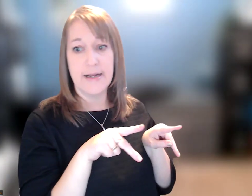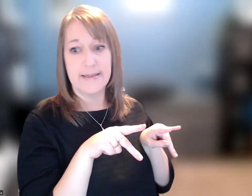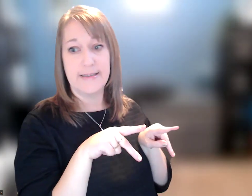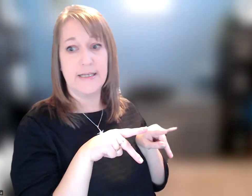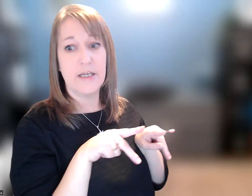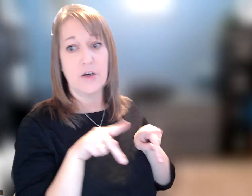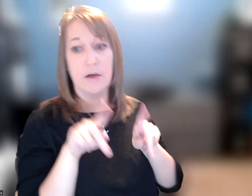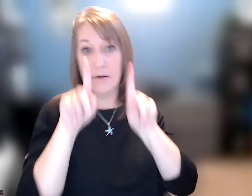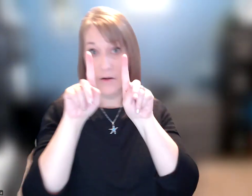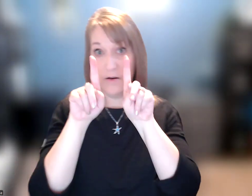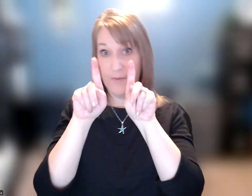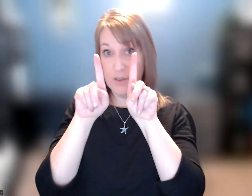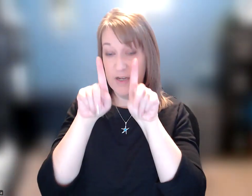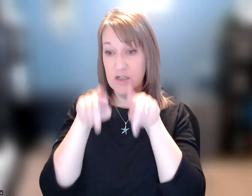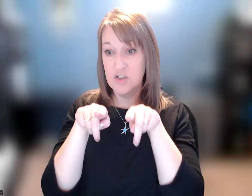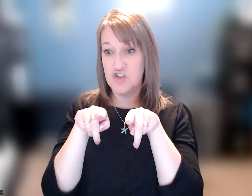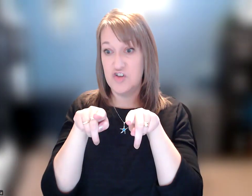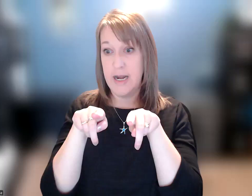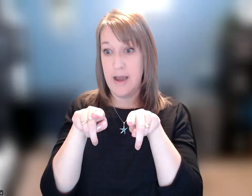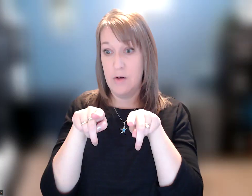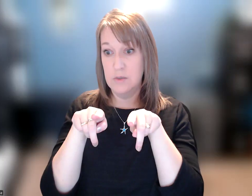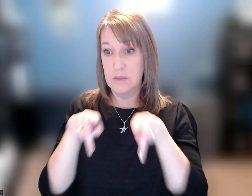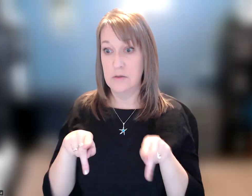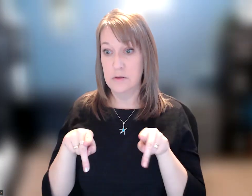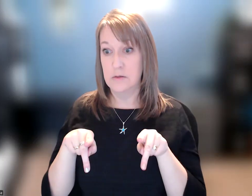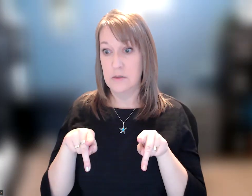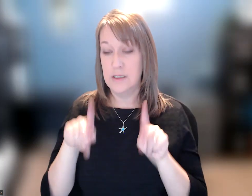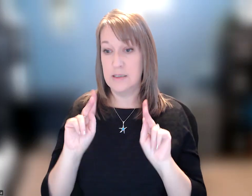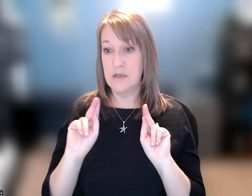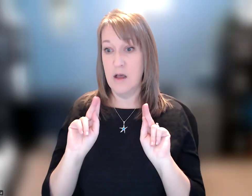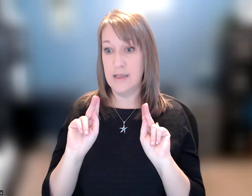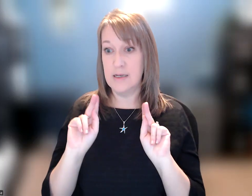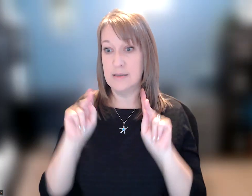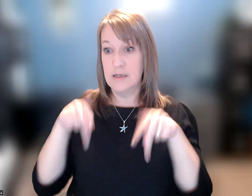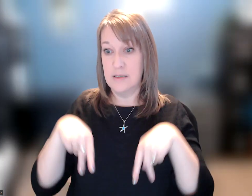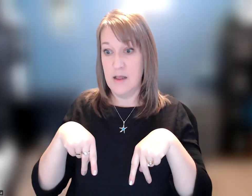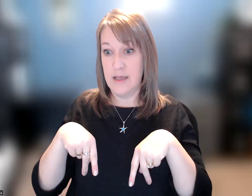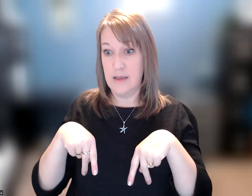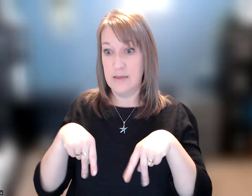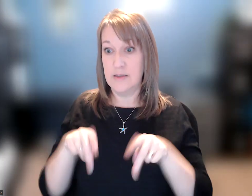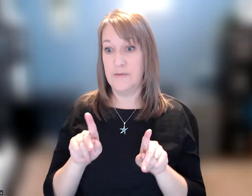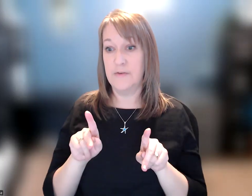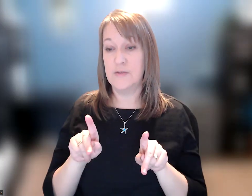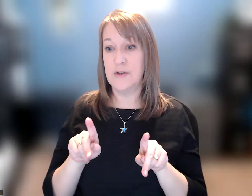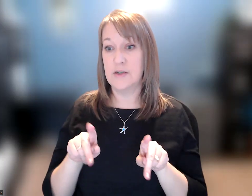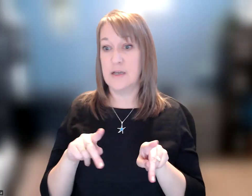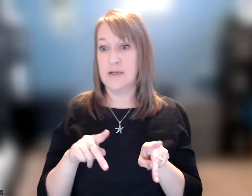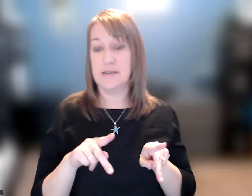of stick your first finger straight out. It's not like this and it's not like this. Your first fingers kind of